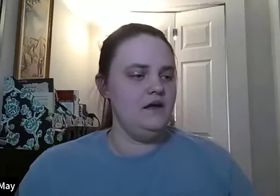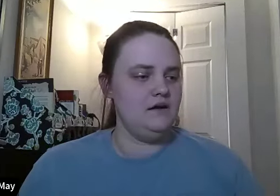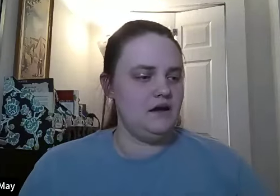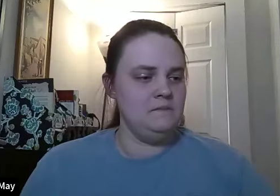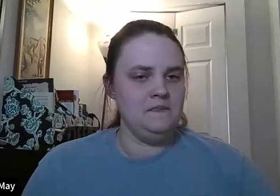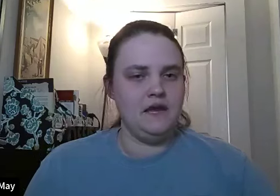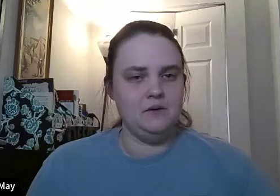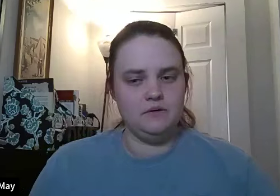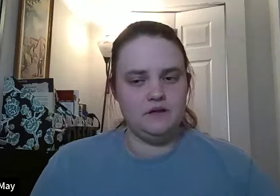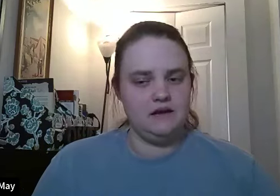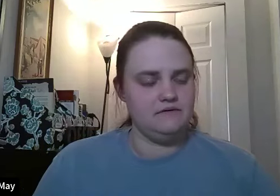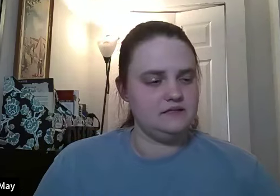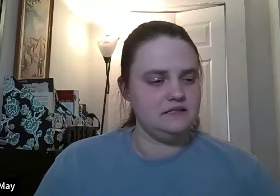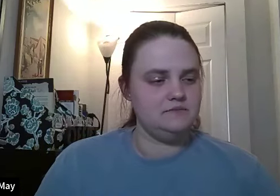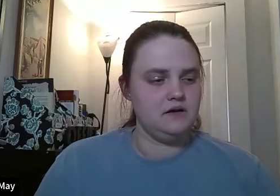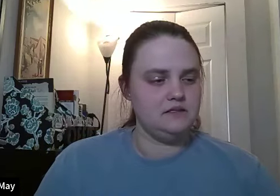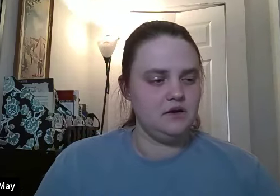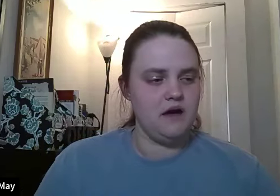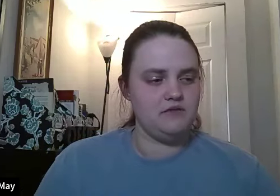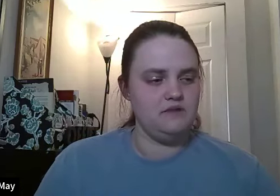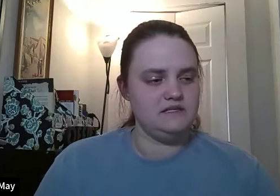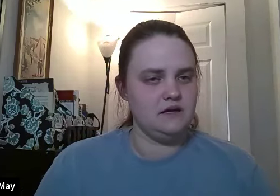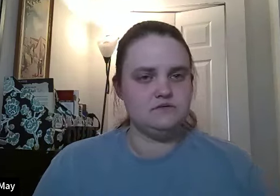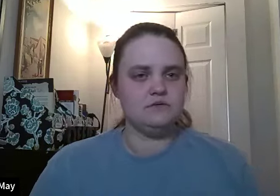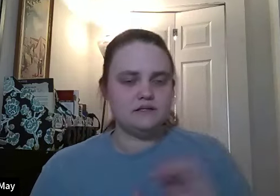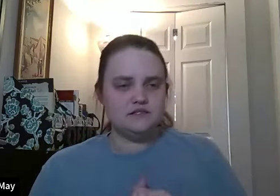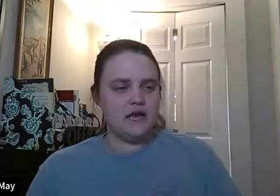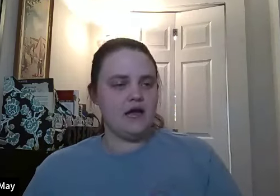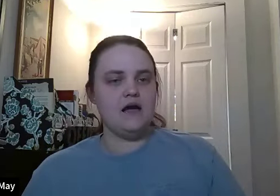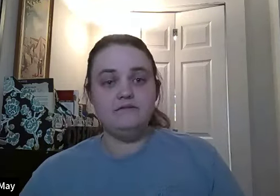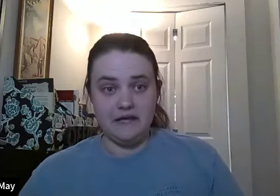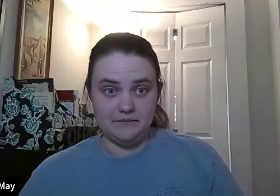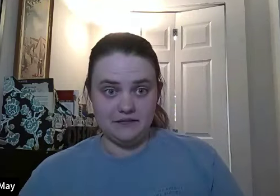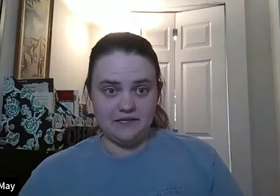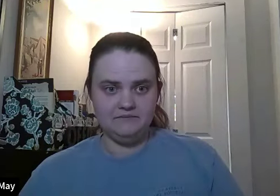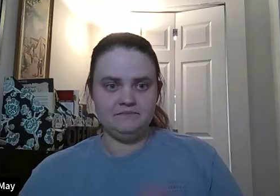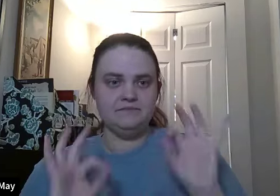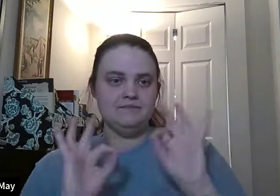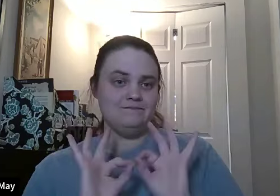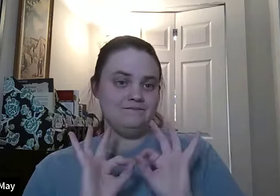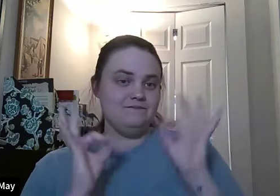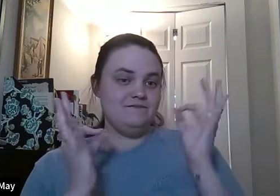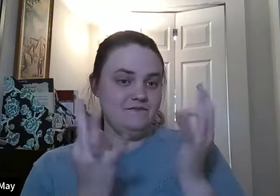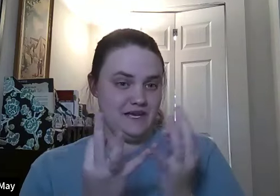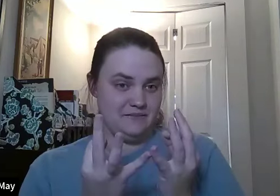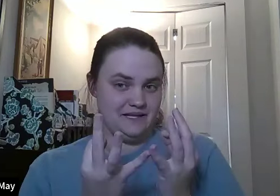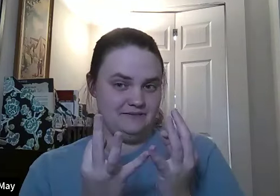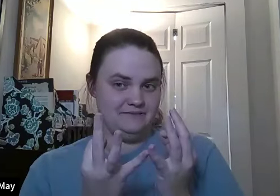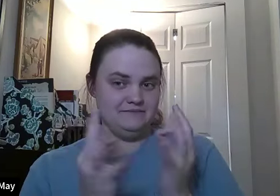Okay, I know we're going kind of fast. Let's pause and go back through these signs real quick. So we had family, family.